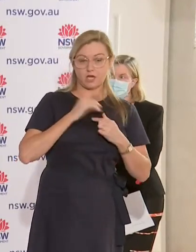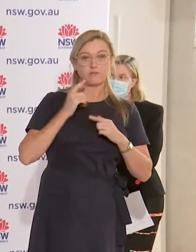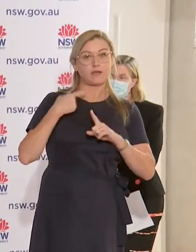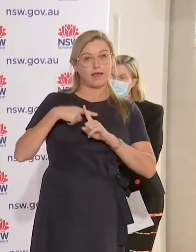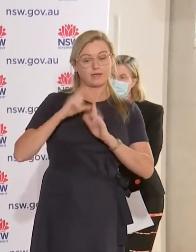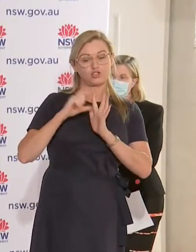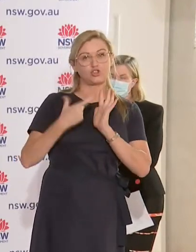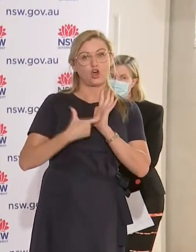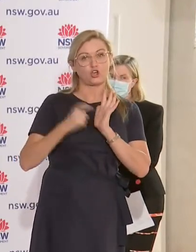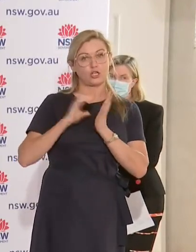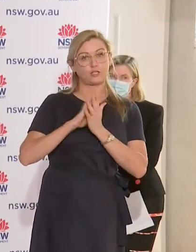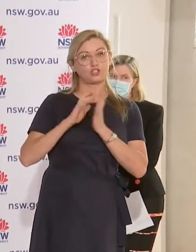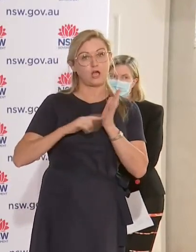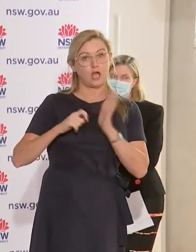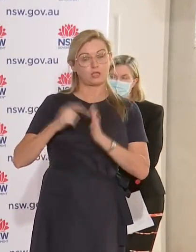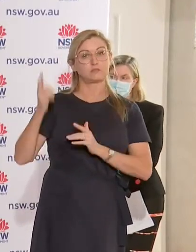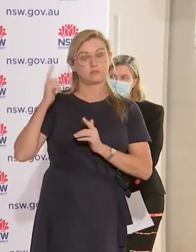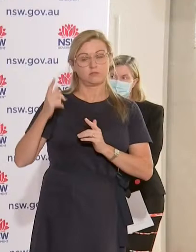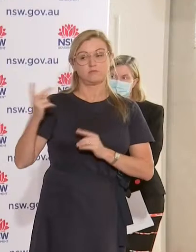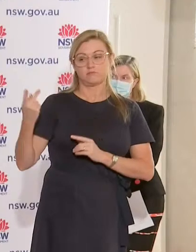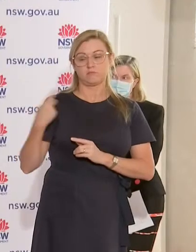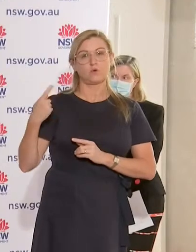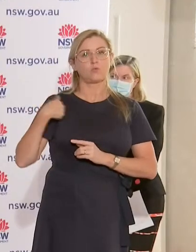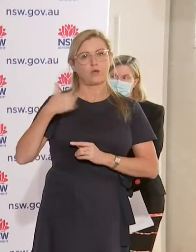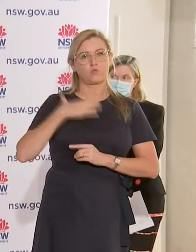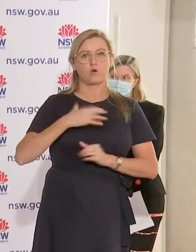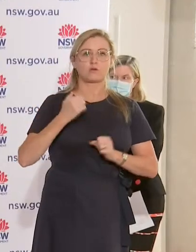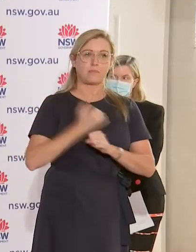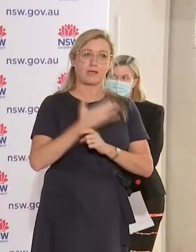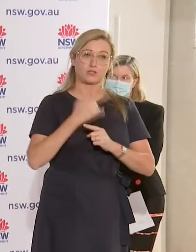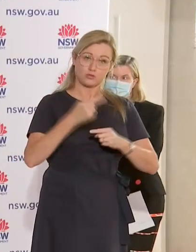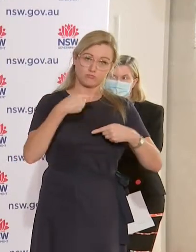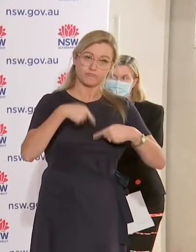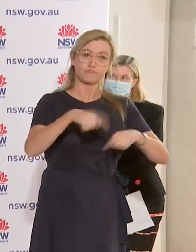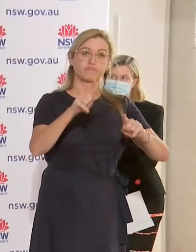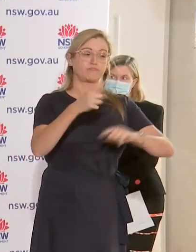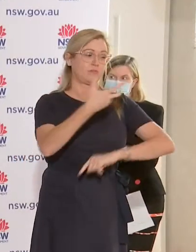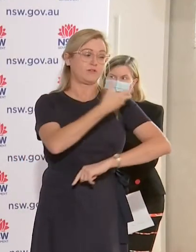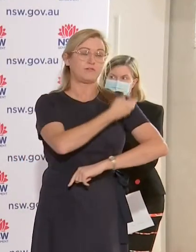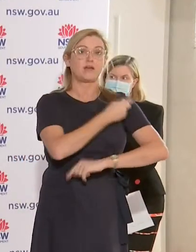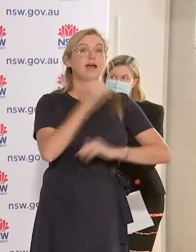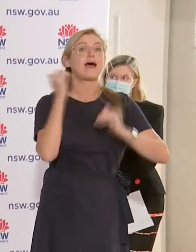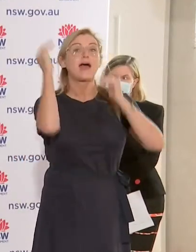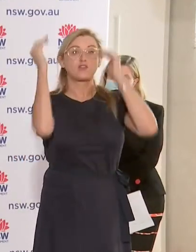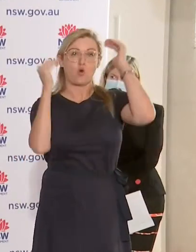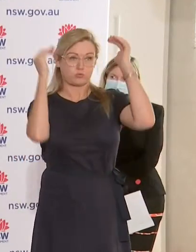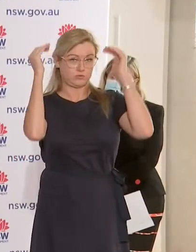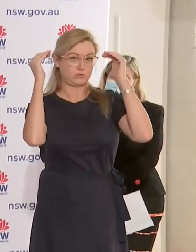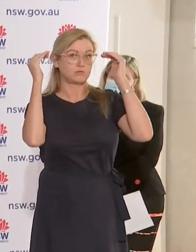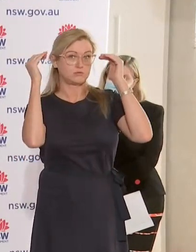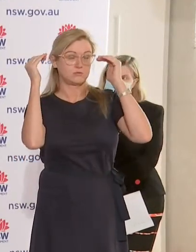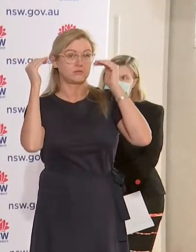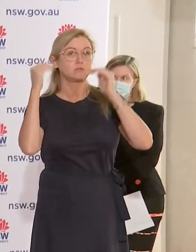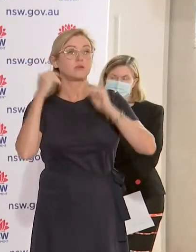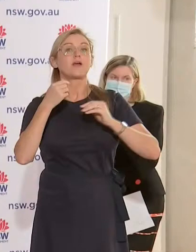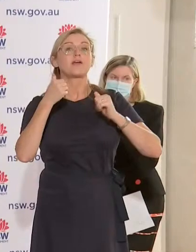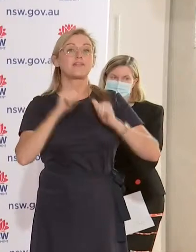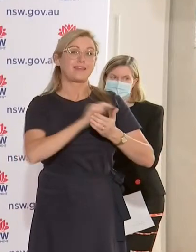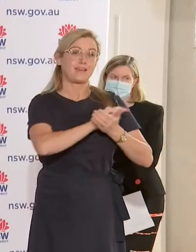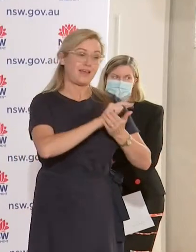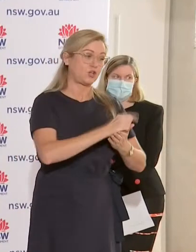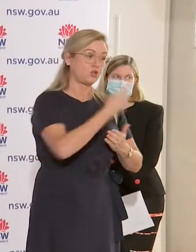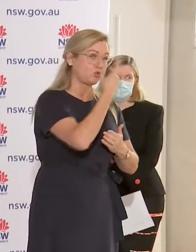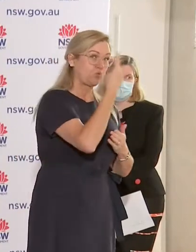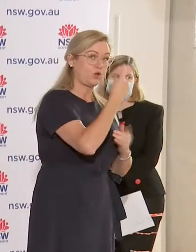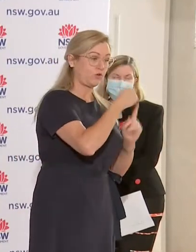greater assurance is having increasing rates of that first dose going to our adults, as well as seeing a good proportion of 12 to